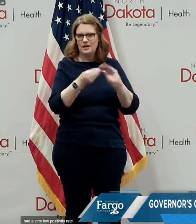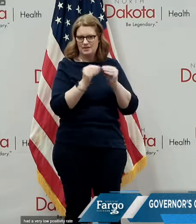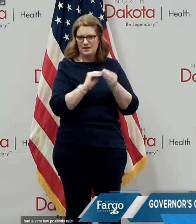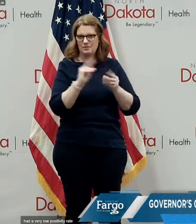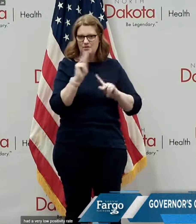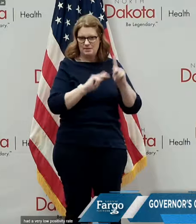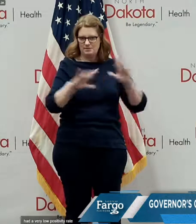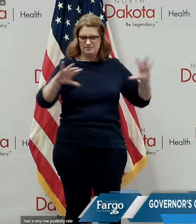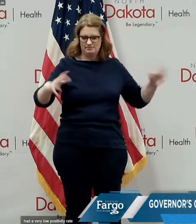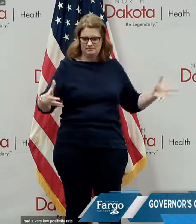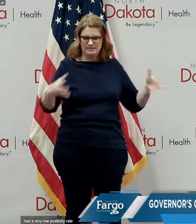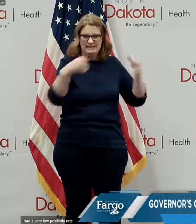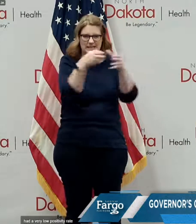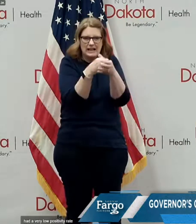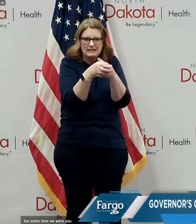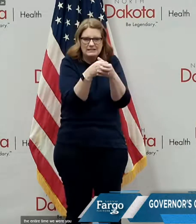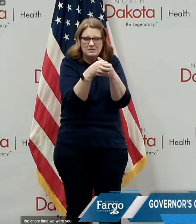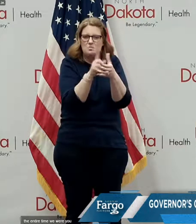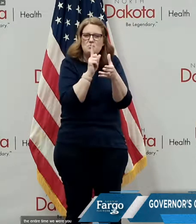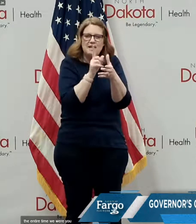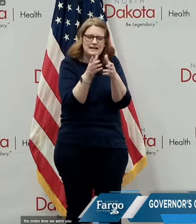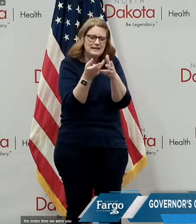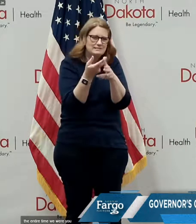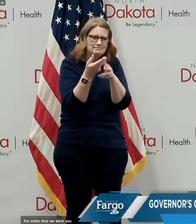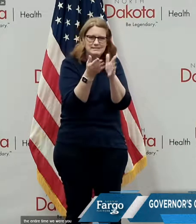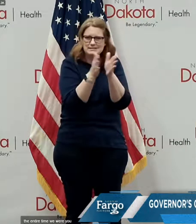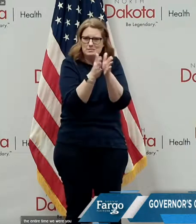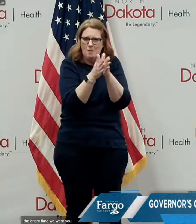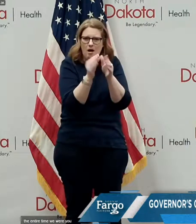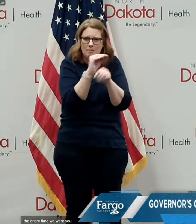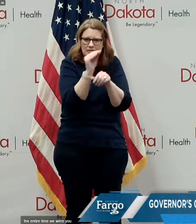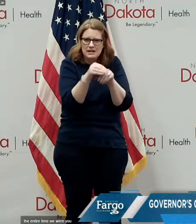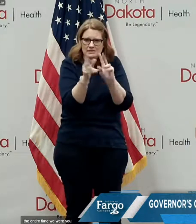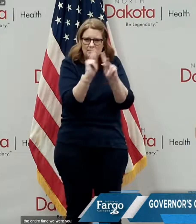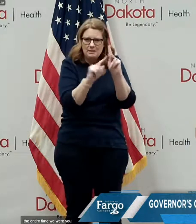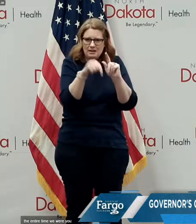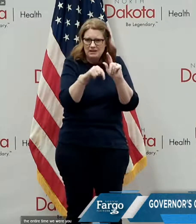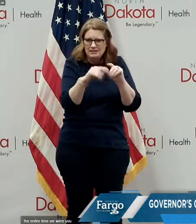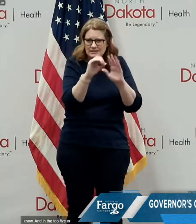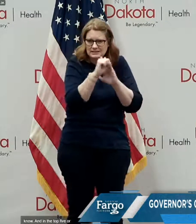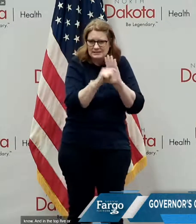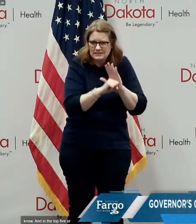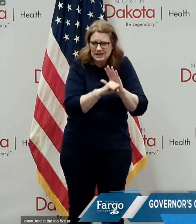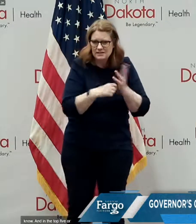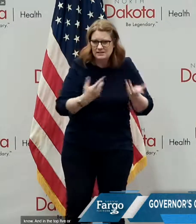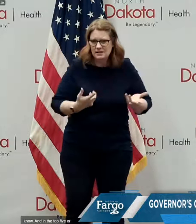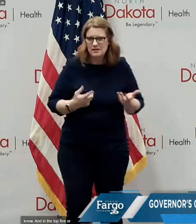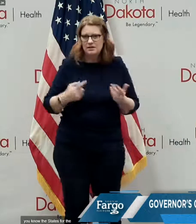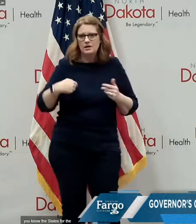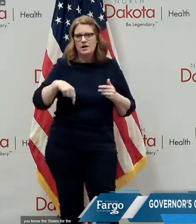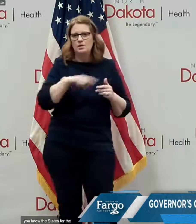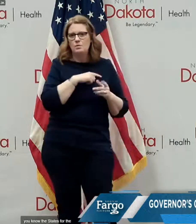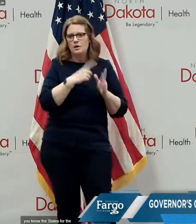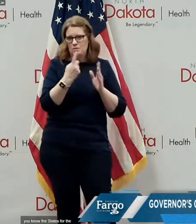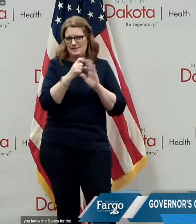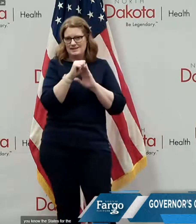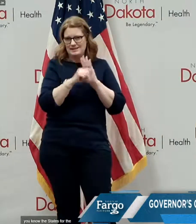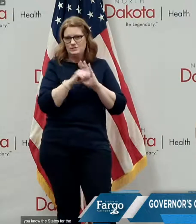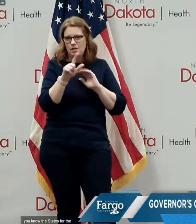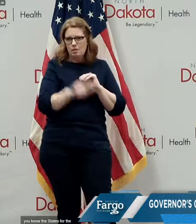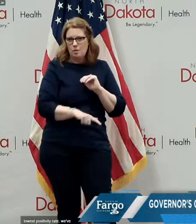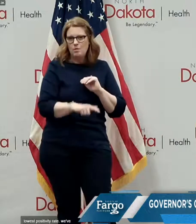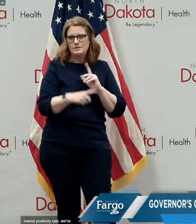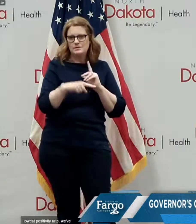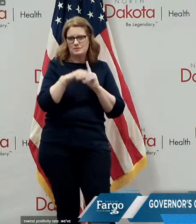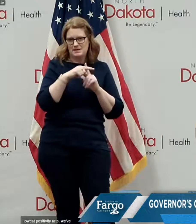time. We were, often in the top 5 or the states for the lowest positivity rate. We've climbed